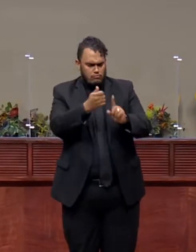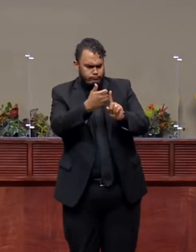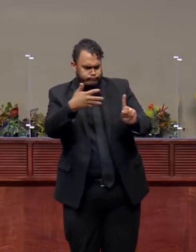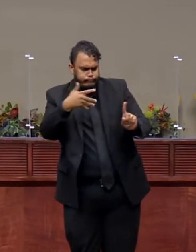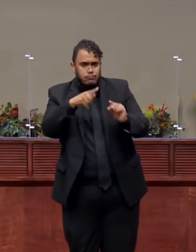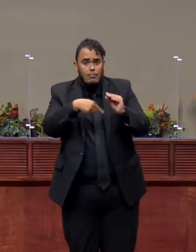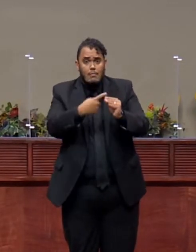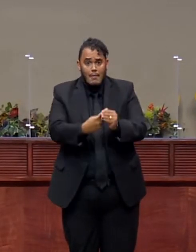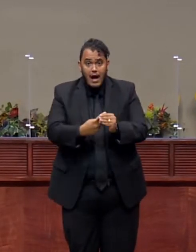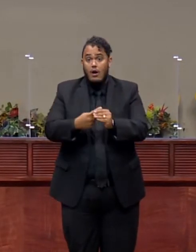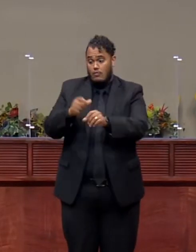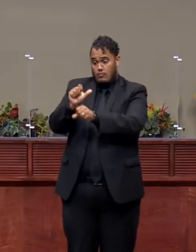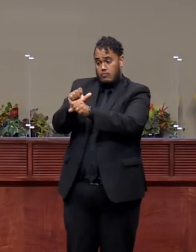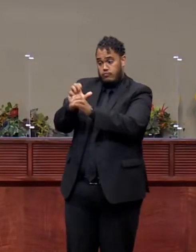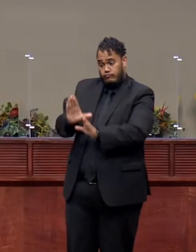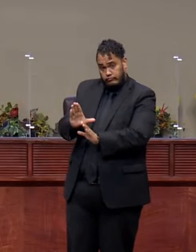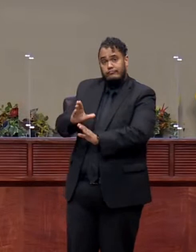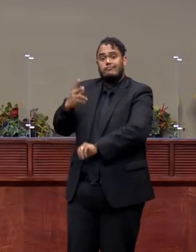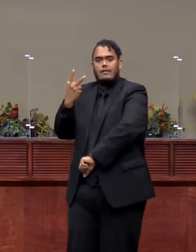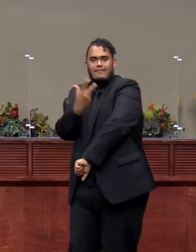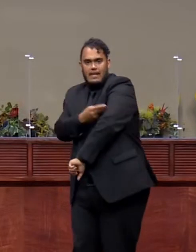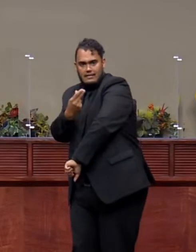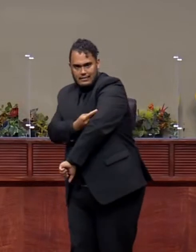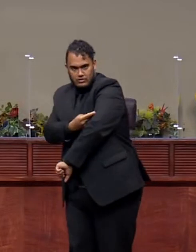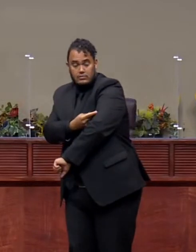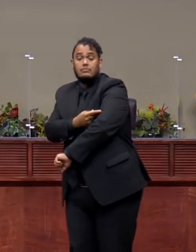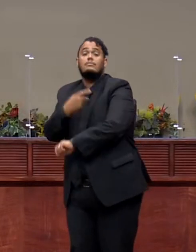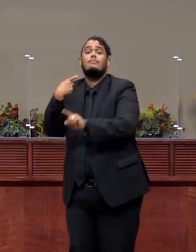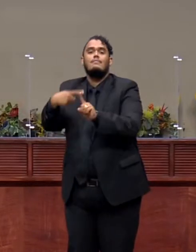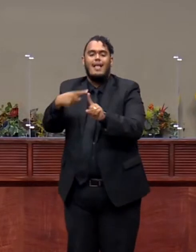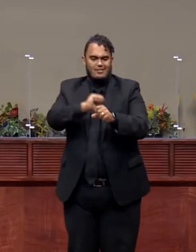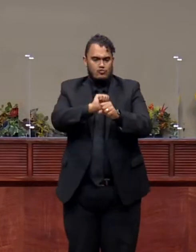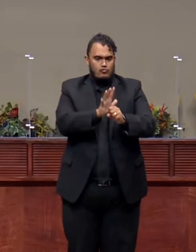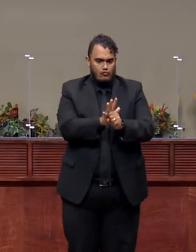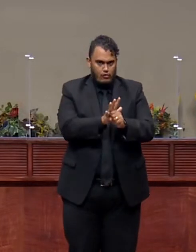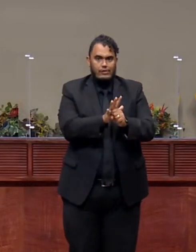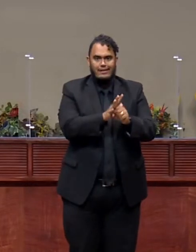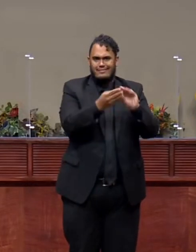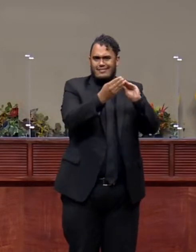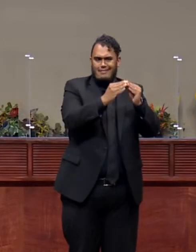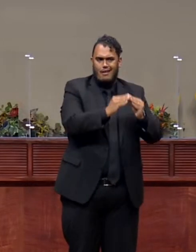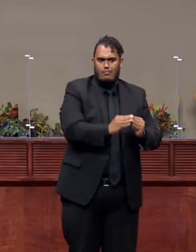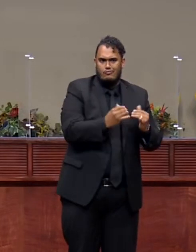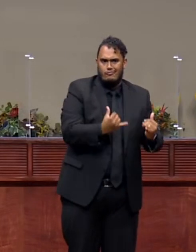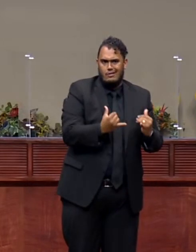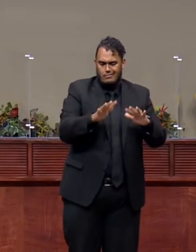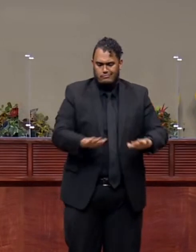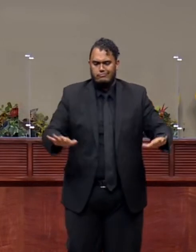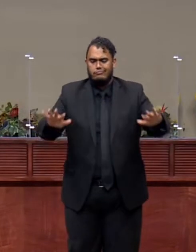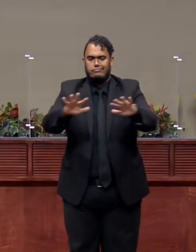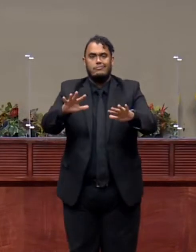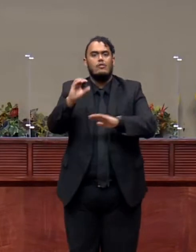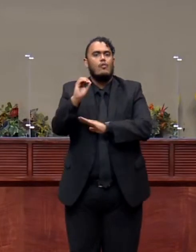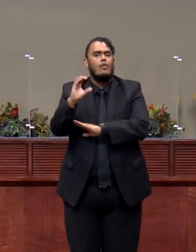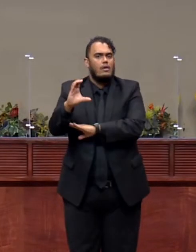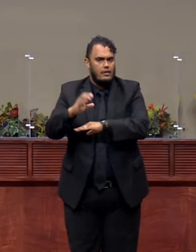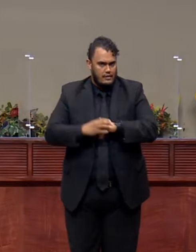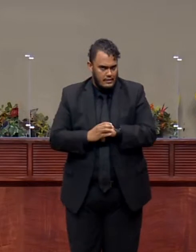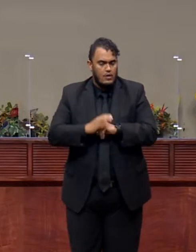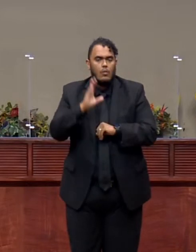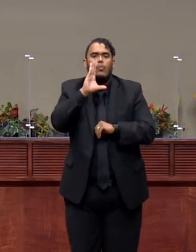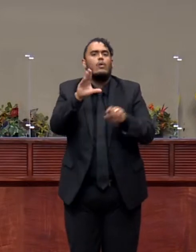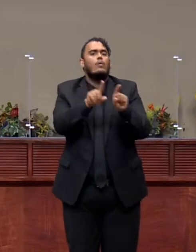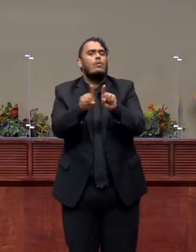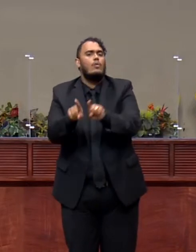of course, coronavirus cases and vaccine efforts countywide. The mayor will also present information on emergency rental